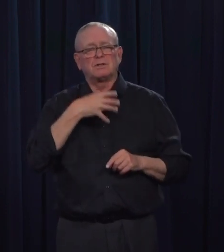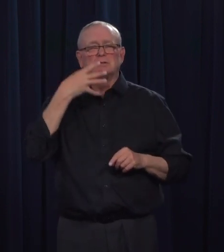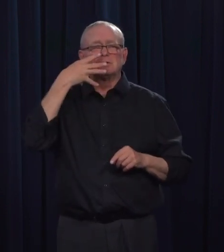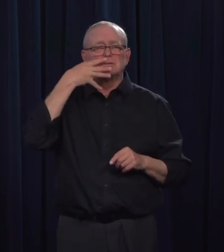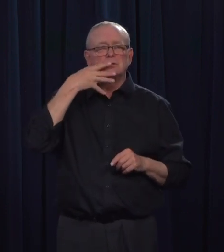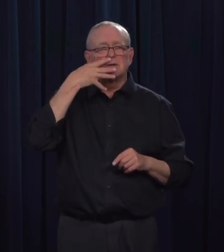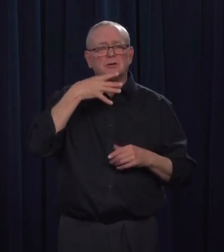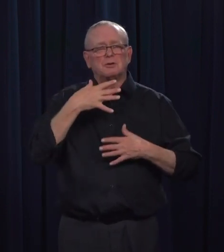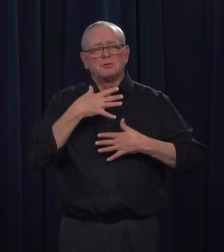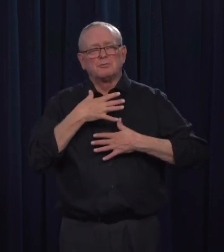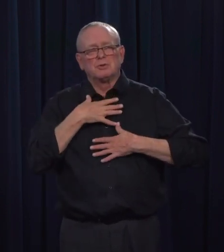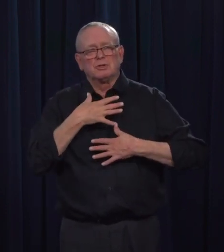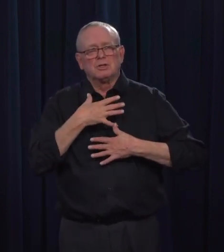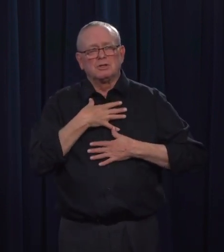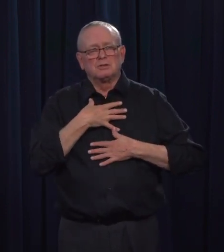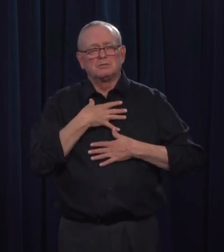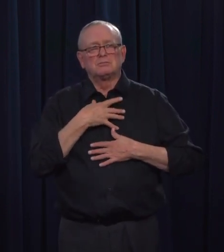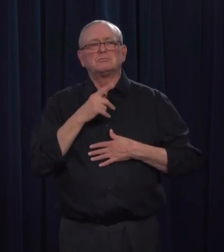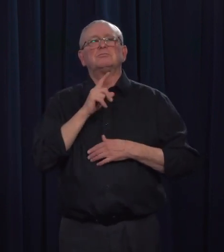to visit